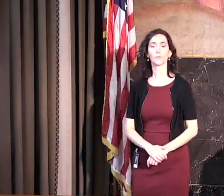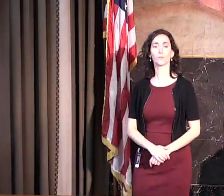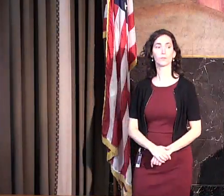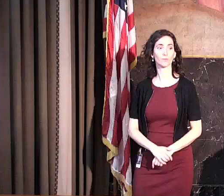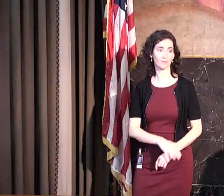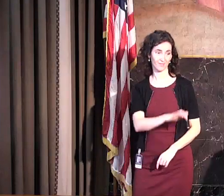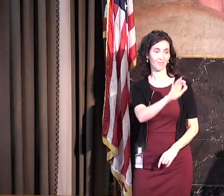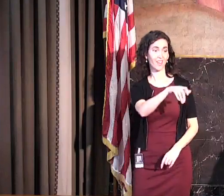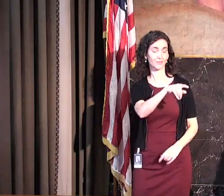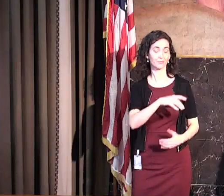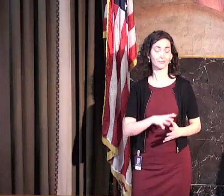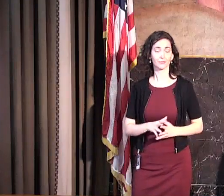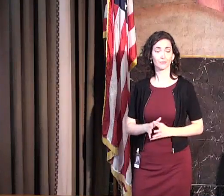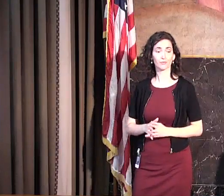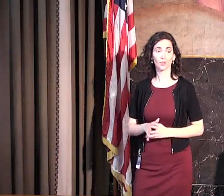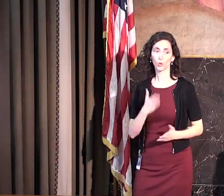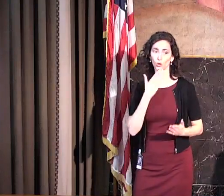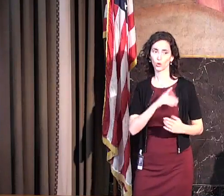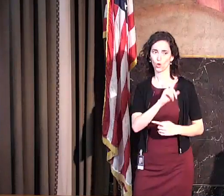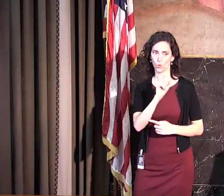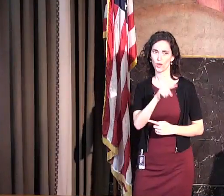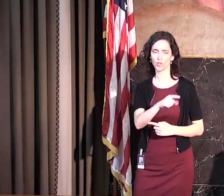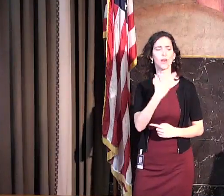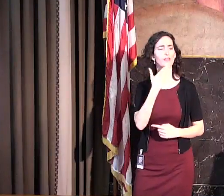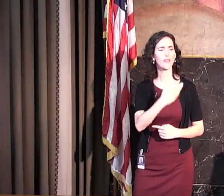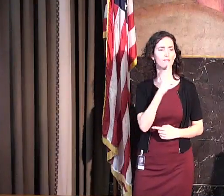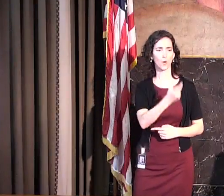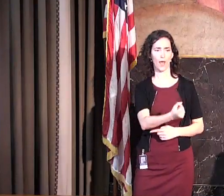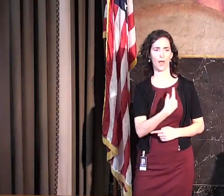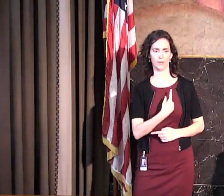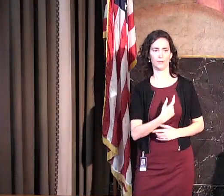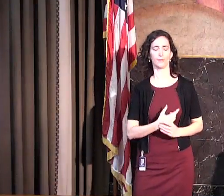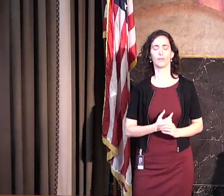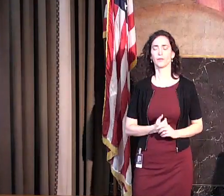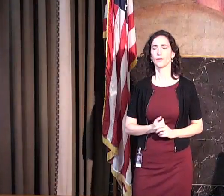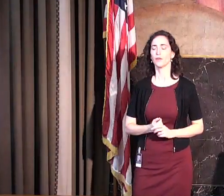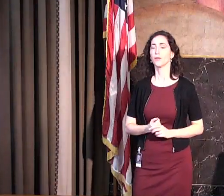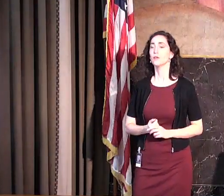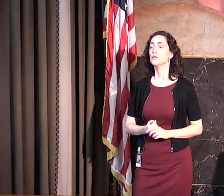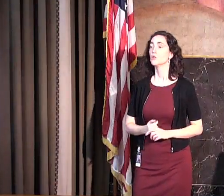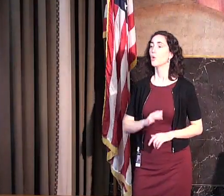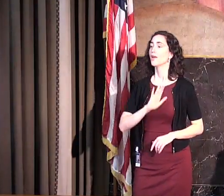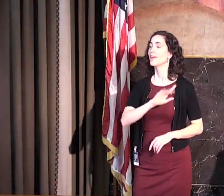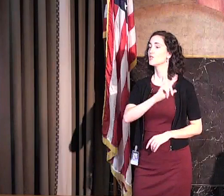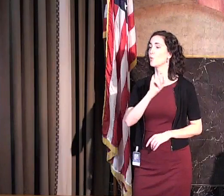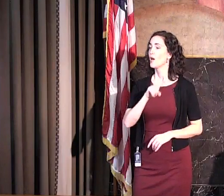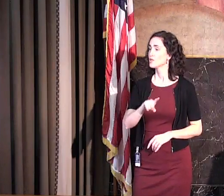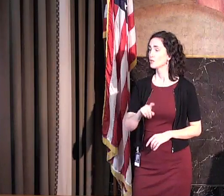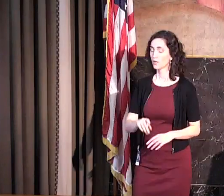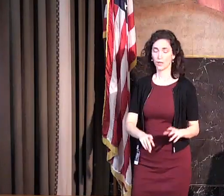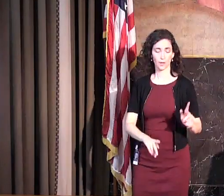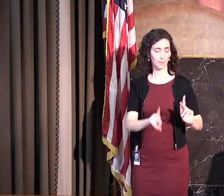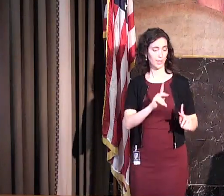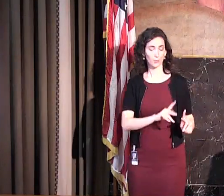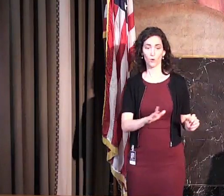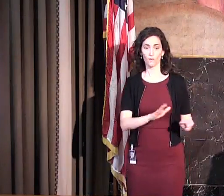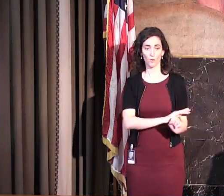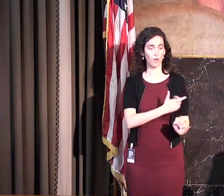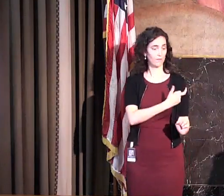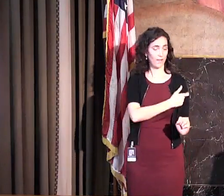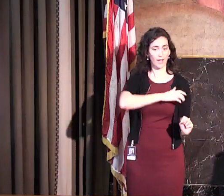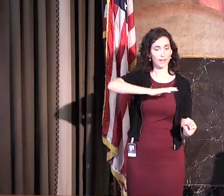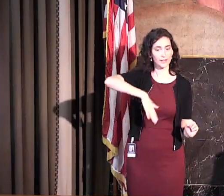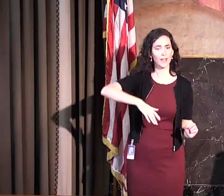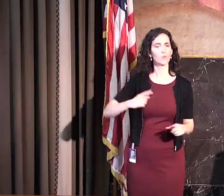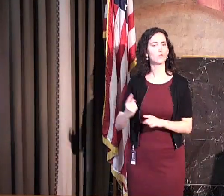Thanks. A very fair question, and thank you for it. So the question was, what advice is appropriate for people who are fully vaccinated and